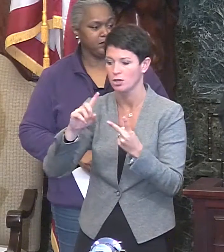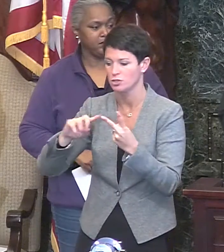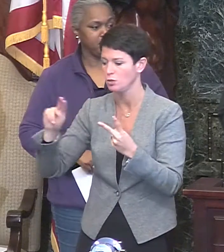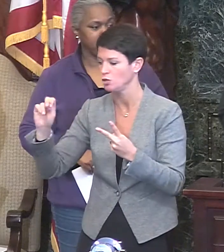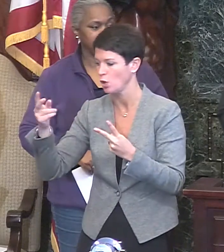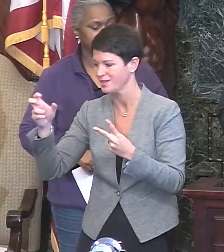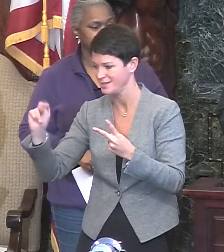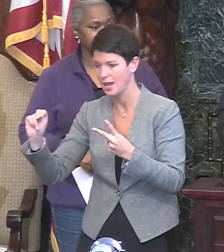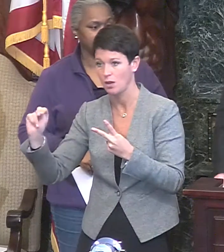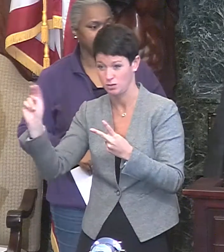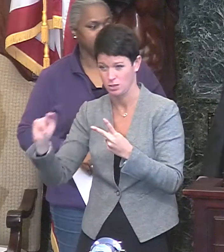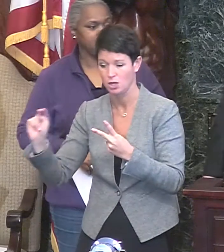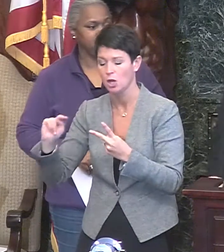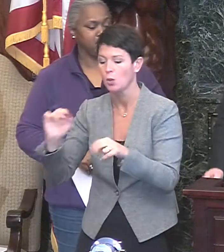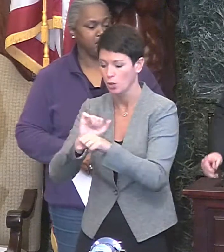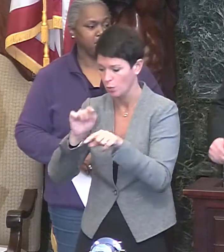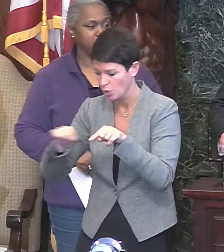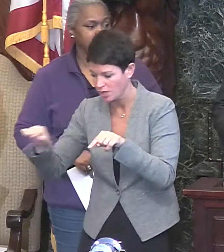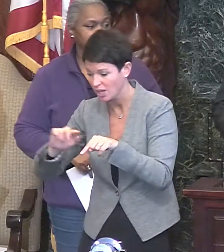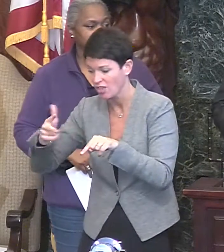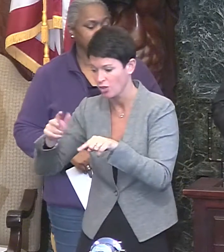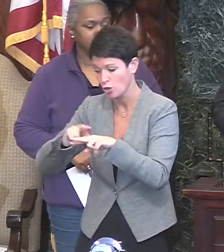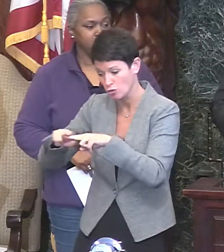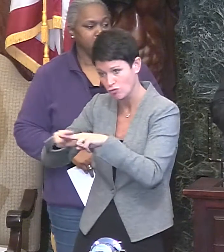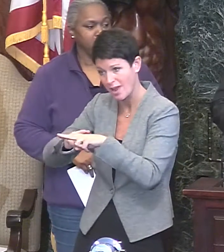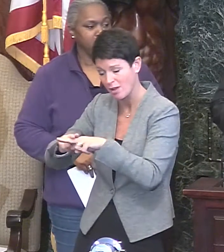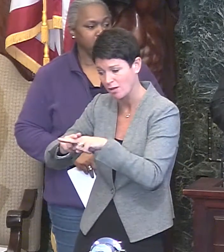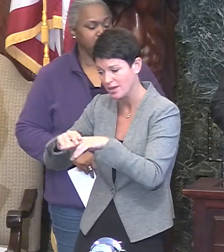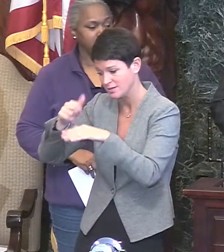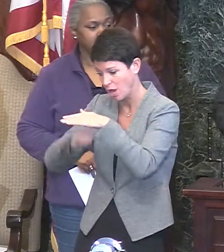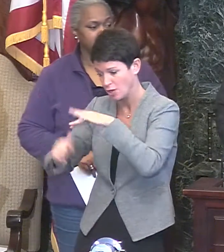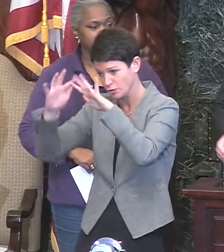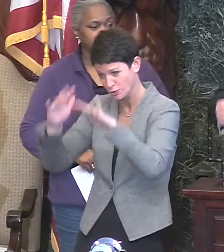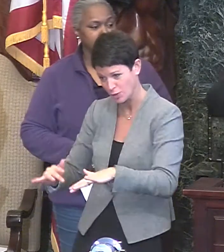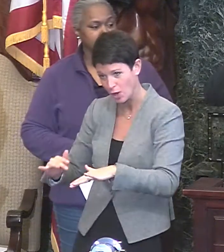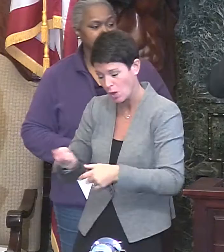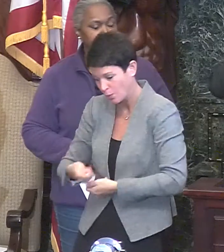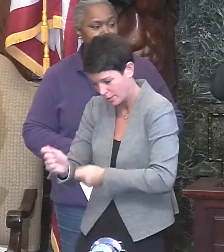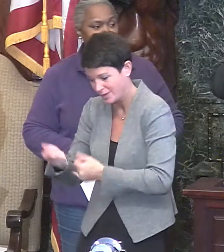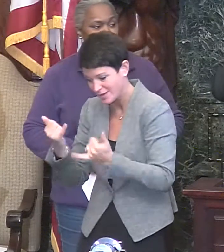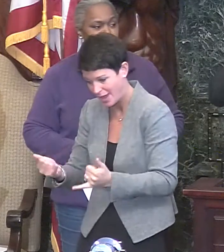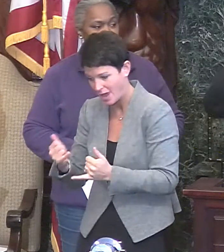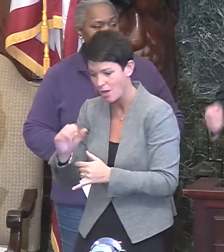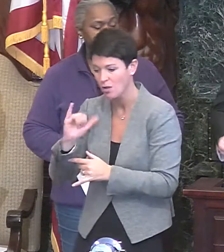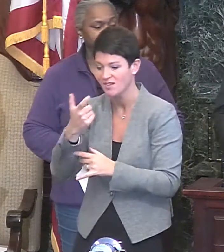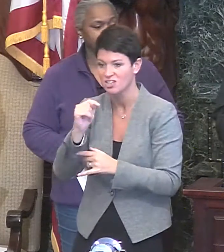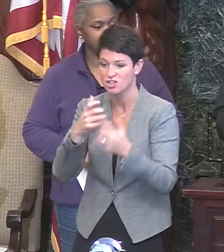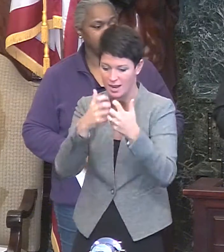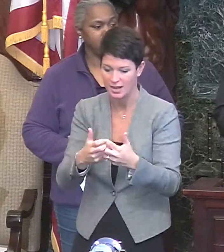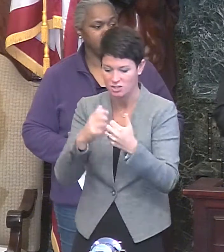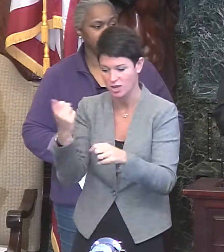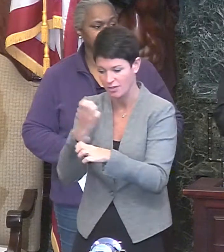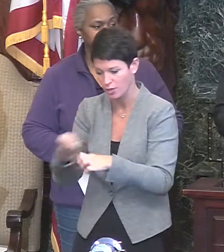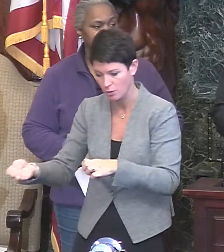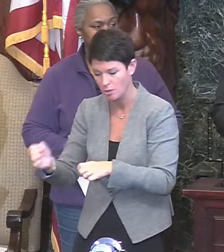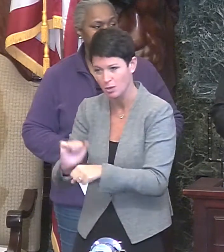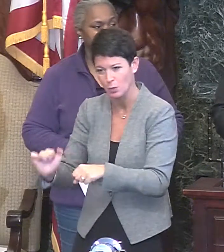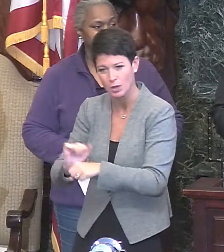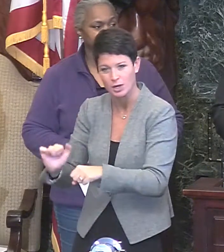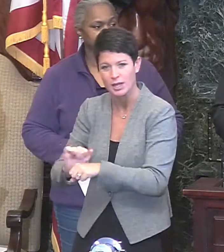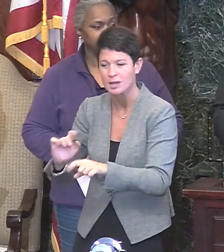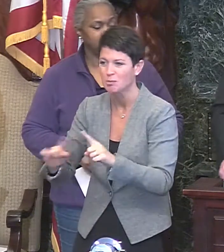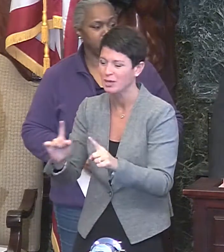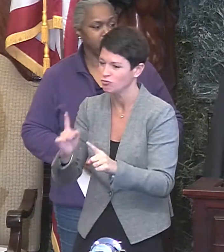is a stretch we're working on. The third rail has been buried in snow. We have a jet engine and other equipment working out there. It's too close